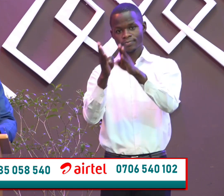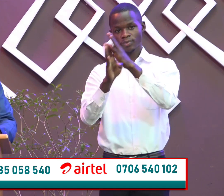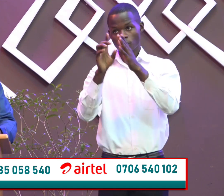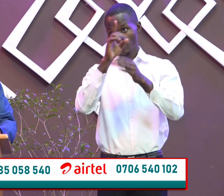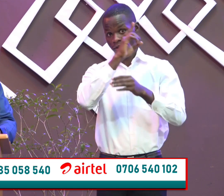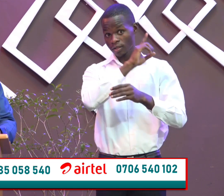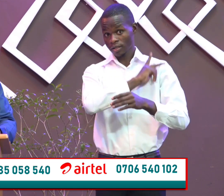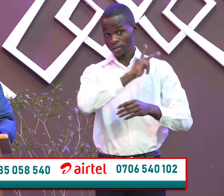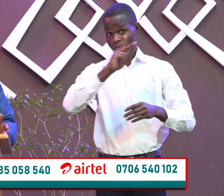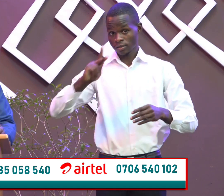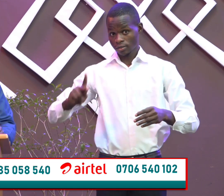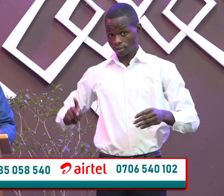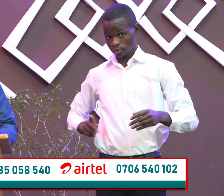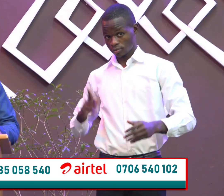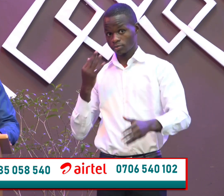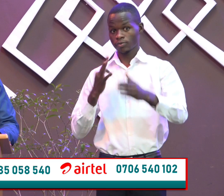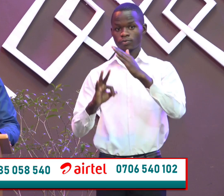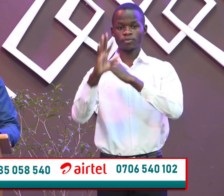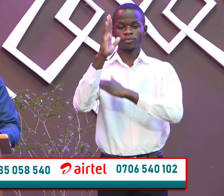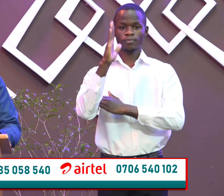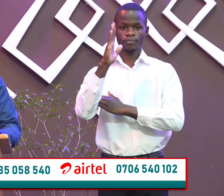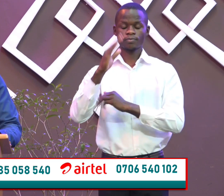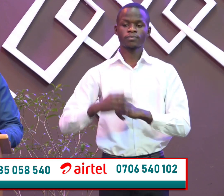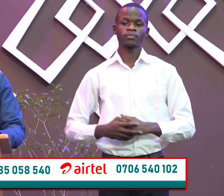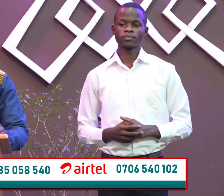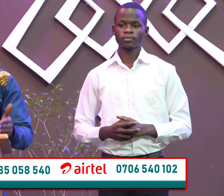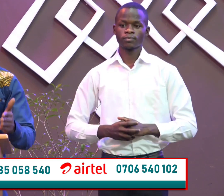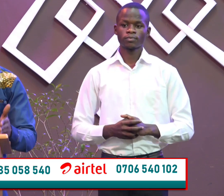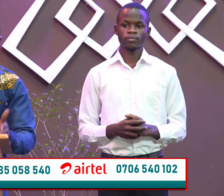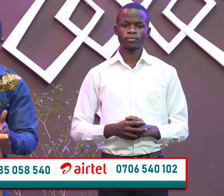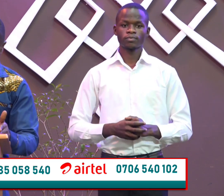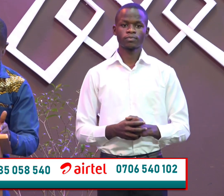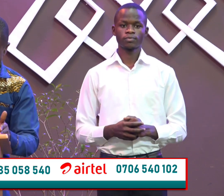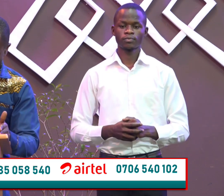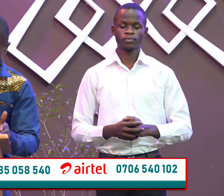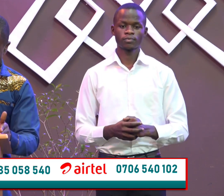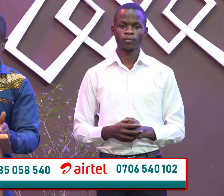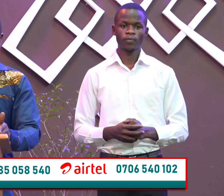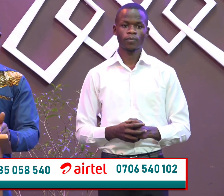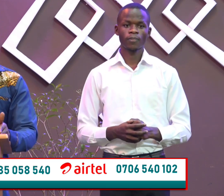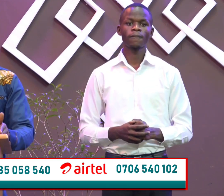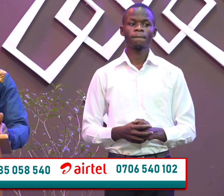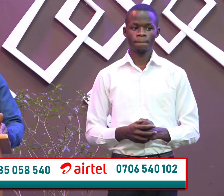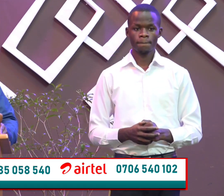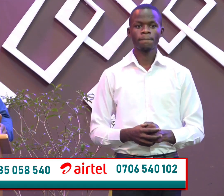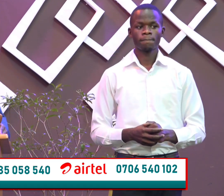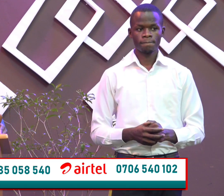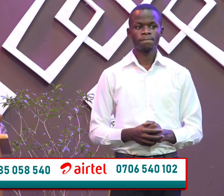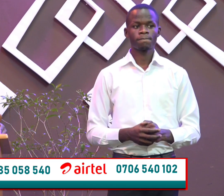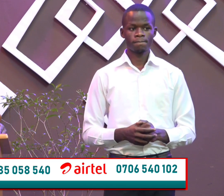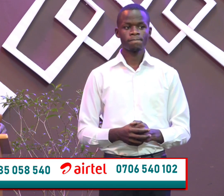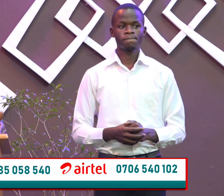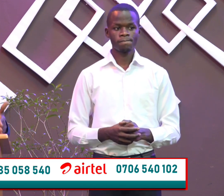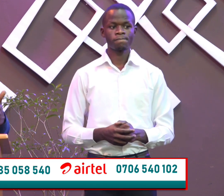w'obwakabaka. So just as you have been blessed, don't consume the whole blessing. You can bring something to the house from how God